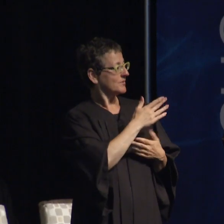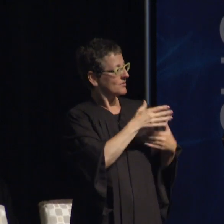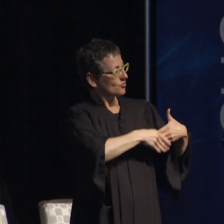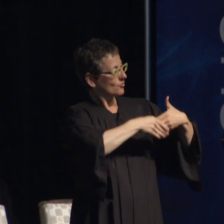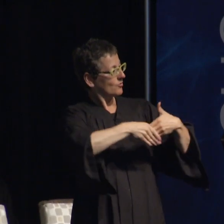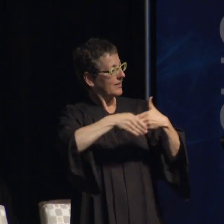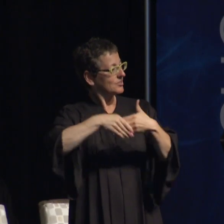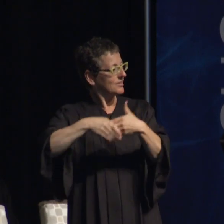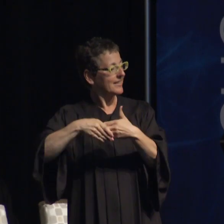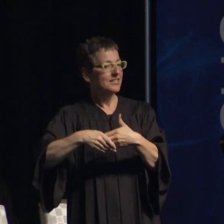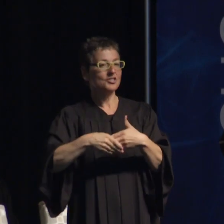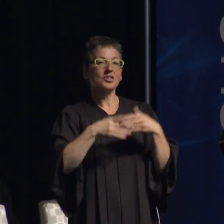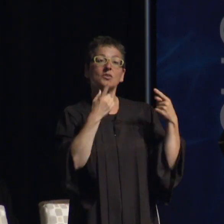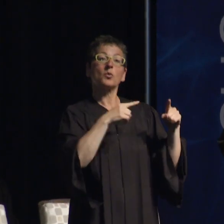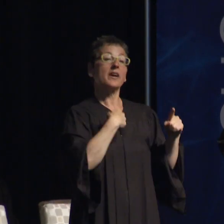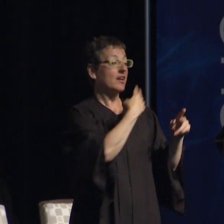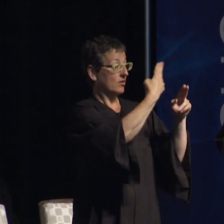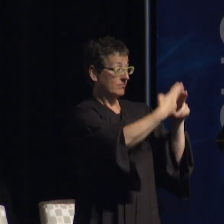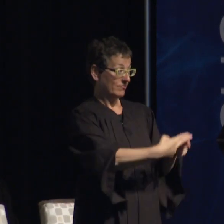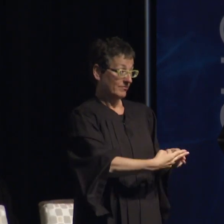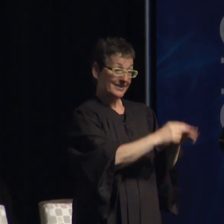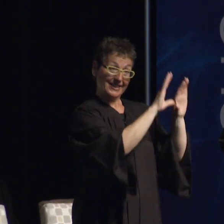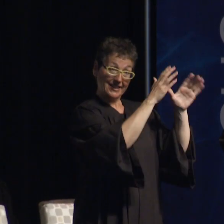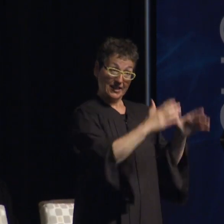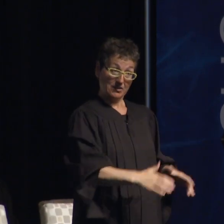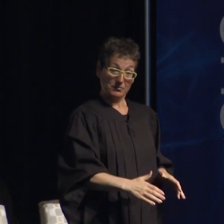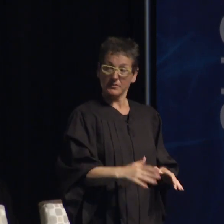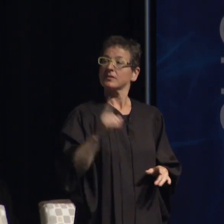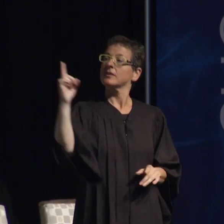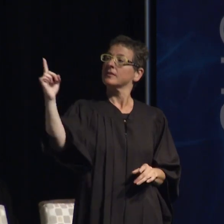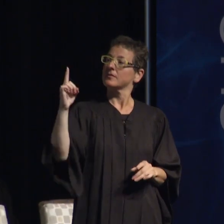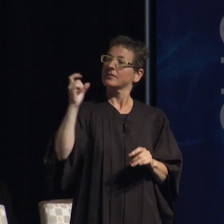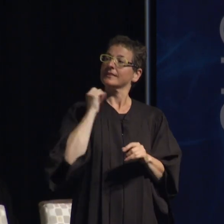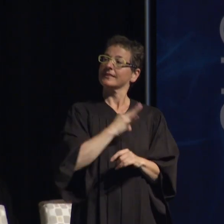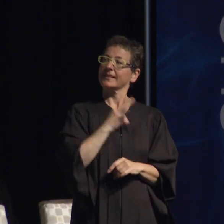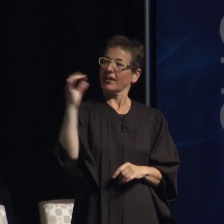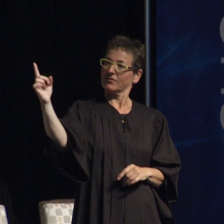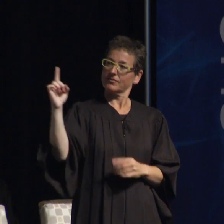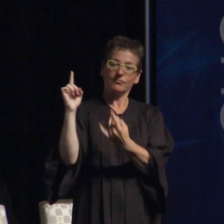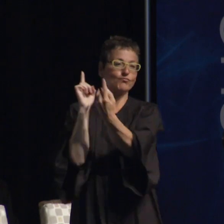them as each program group is presented.